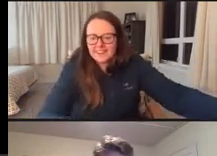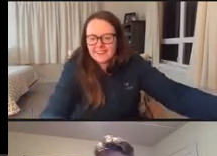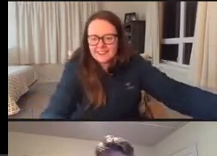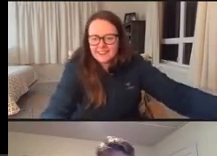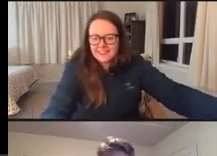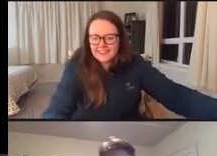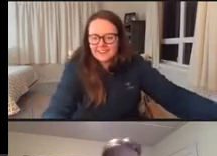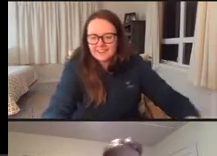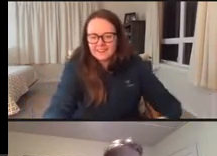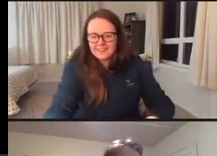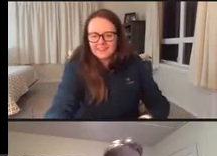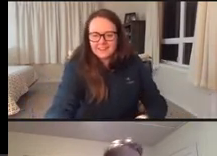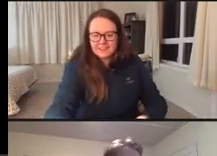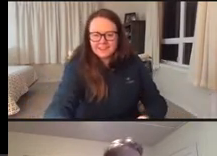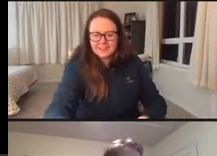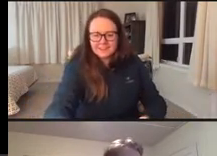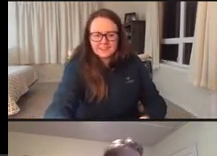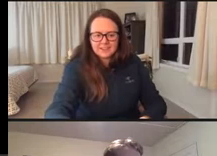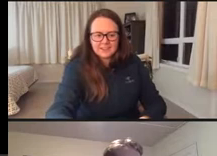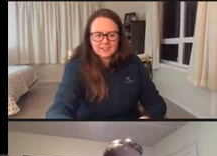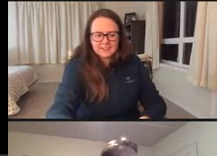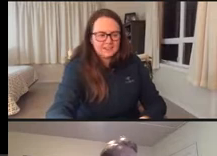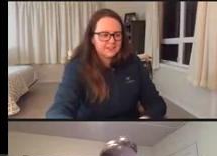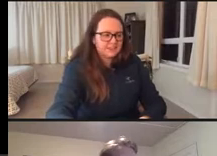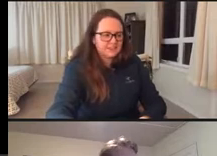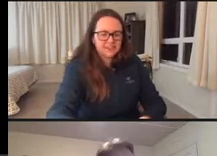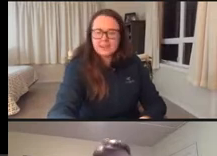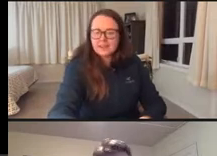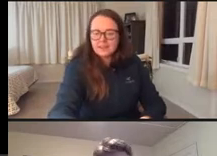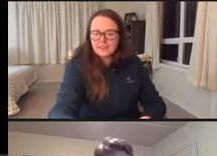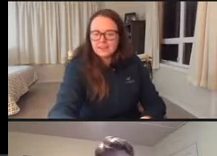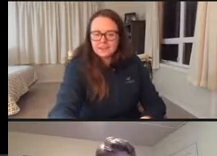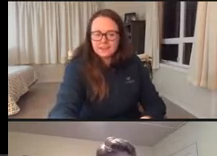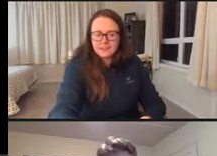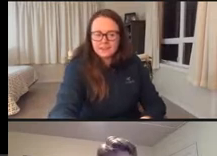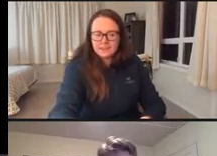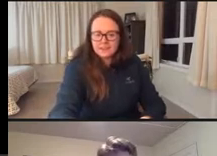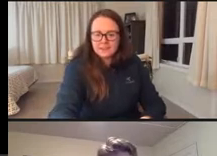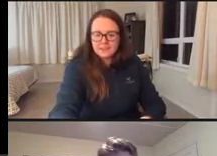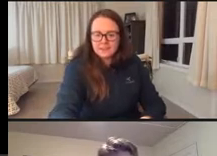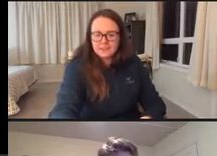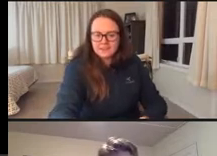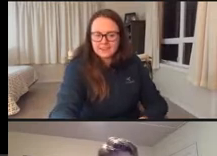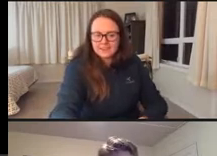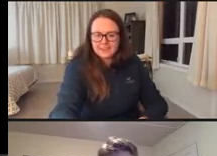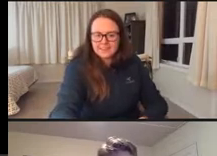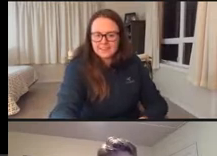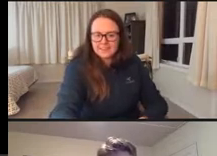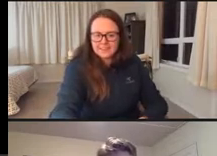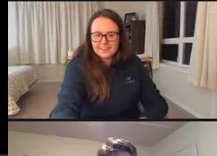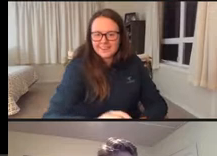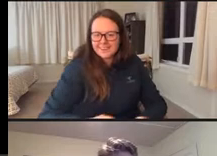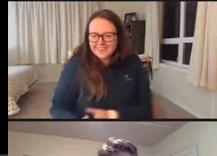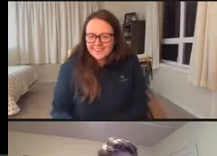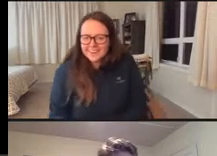Greg. I see Greg just jumped on. All right. Jacqueline, how well do you know it? 1 to 10, what do you